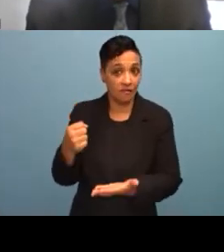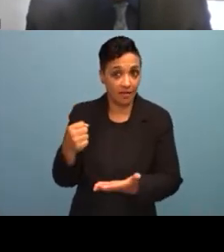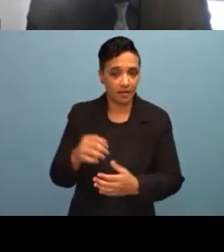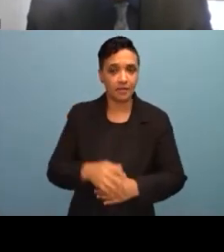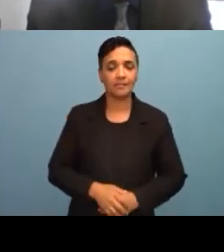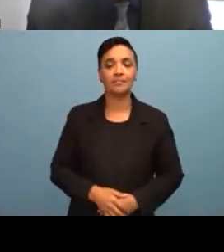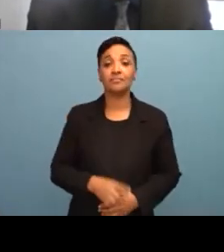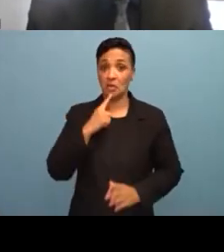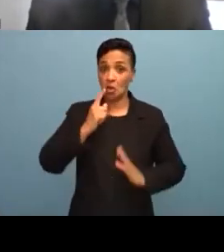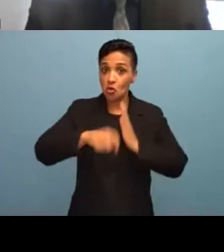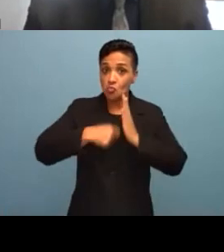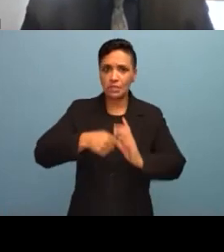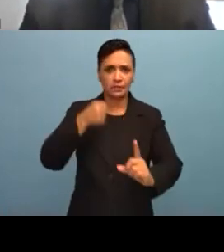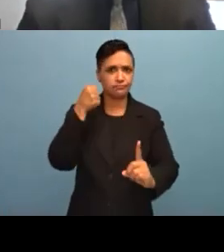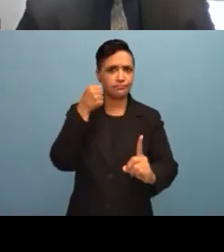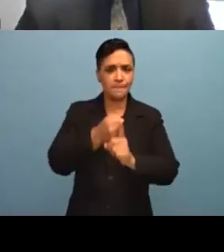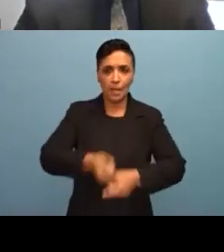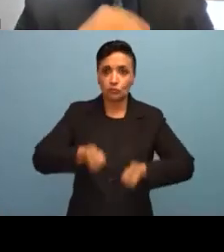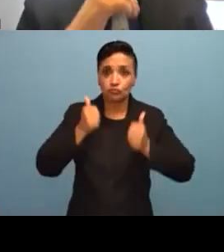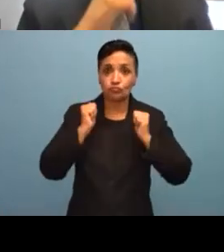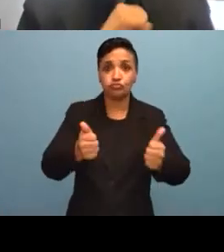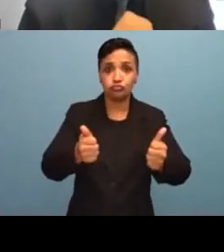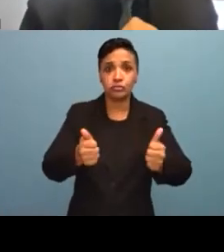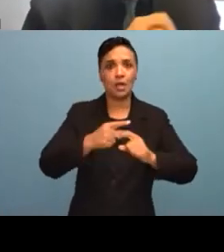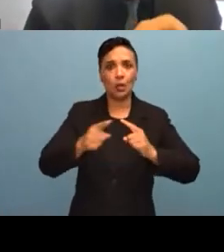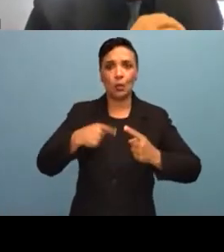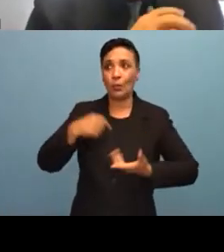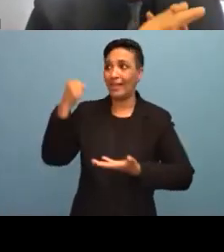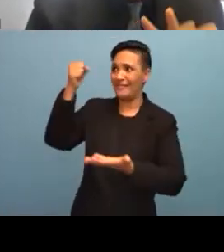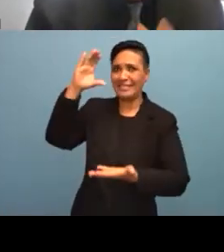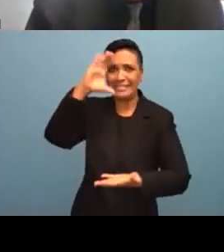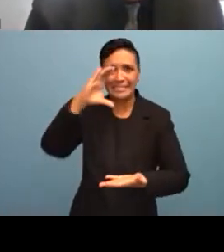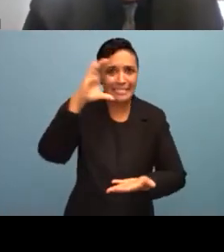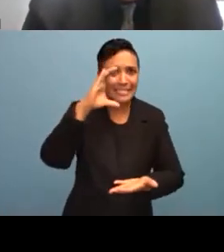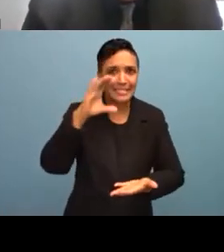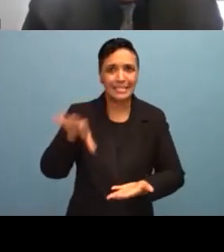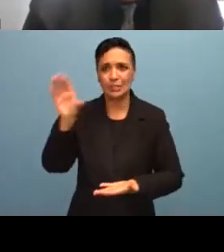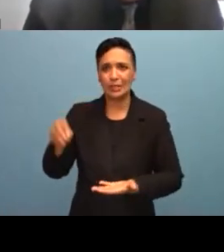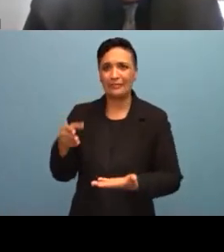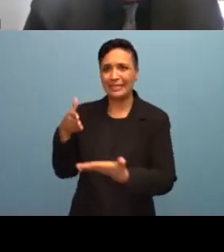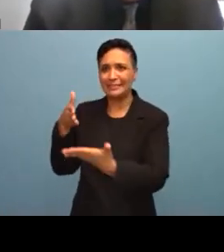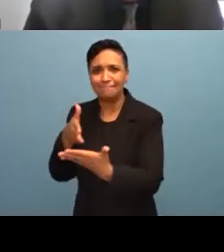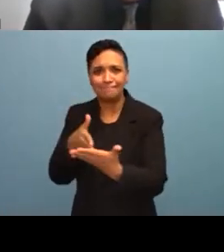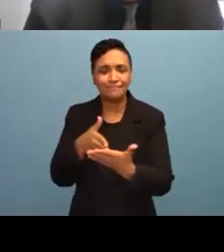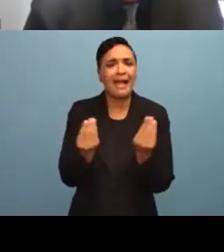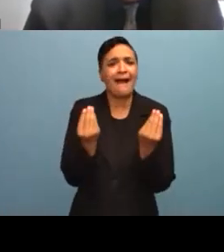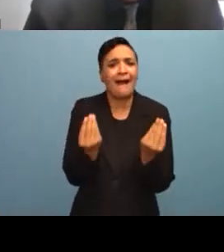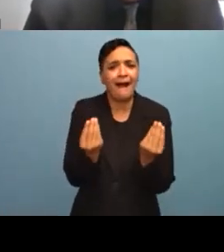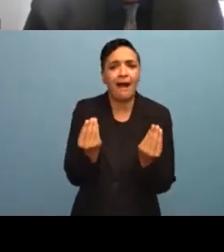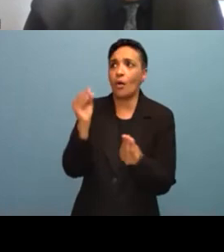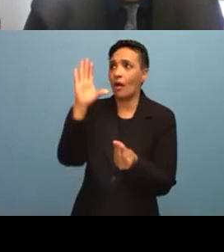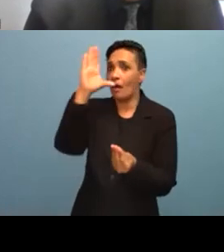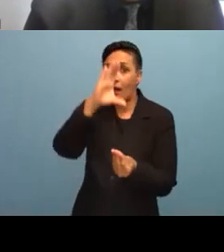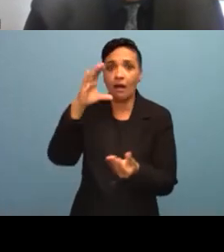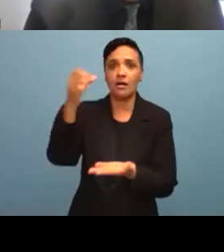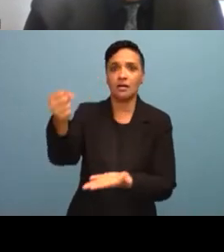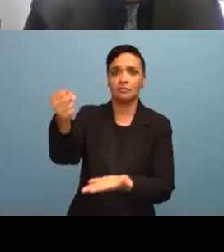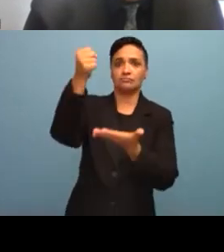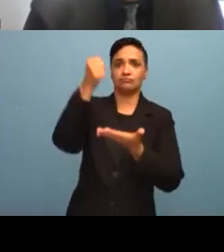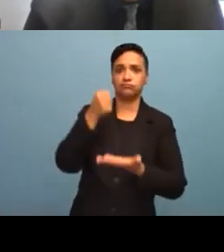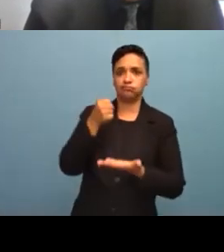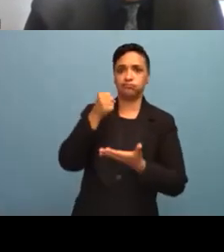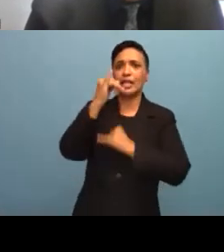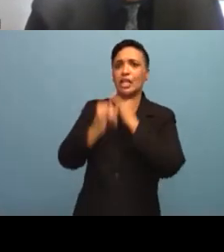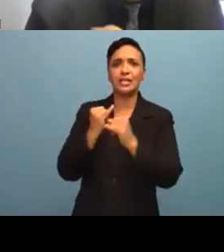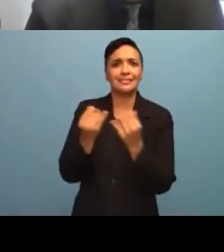is incredible. It's very difficult for us to secure funding locally to accelerate our project. How can we solicit funding abroad? Any